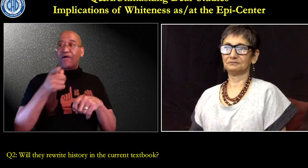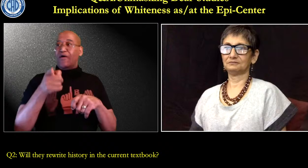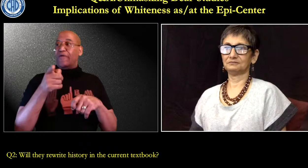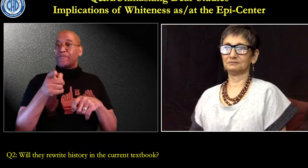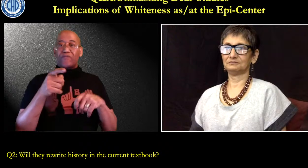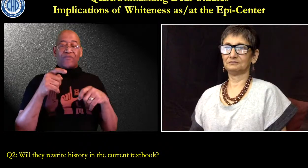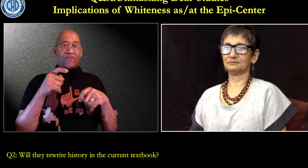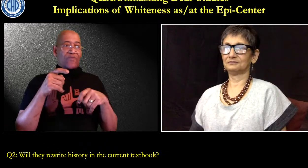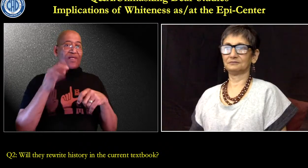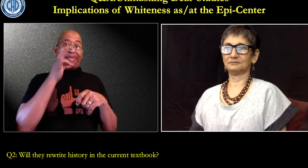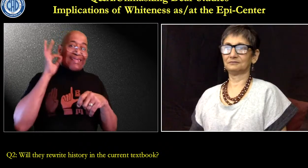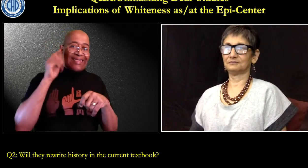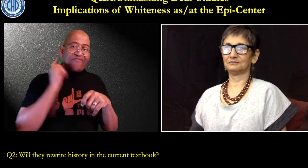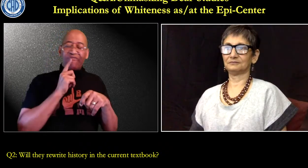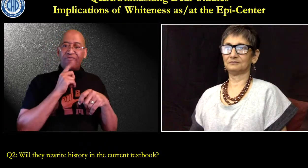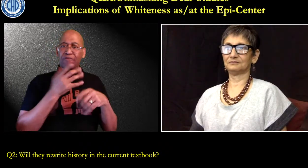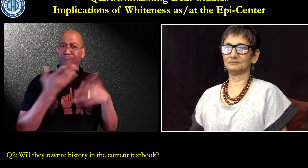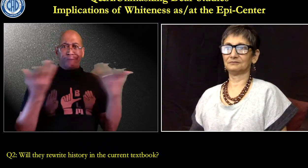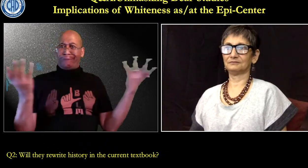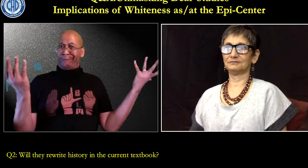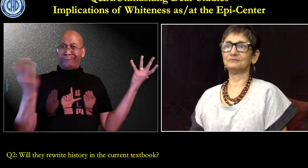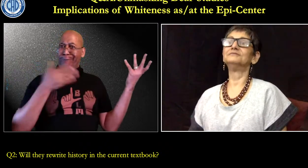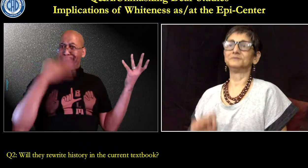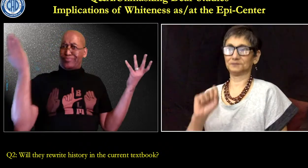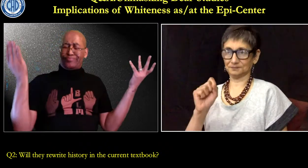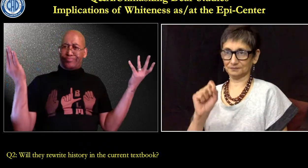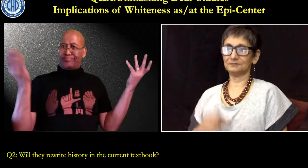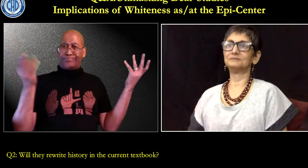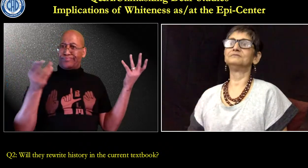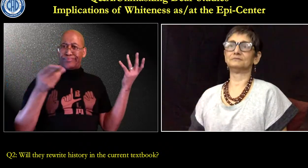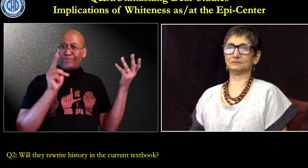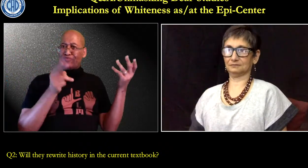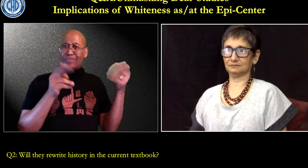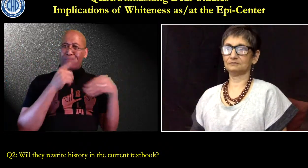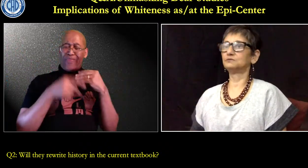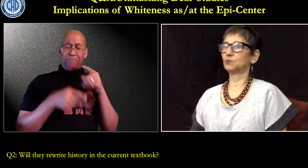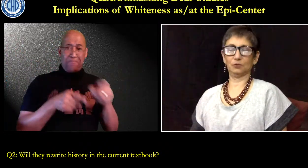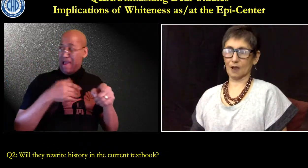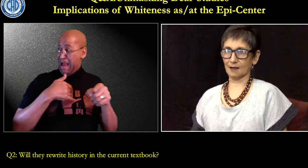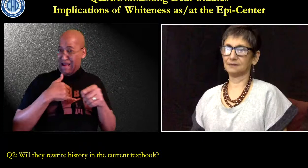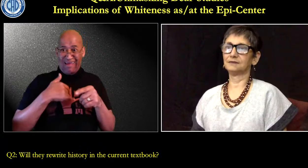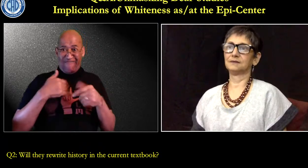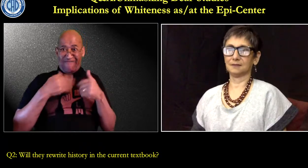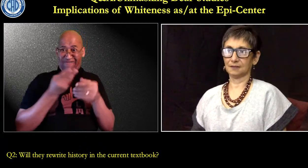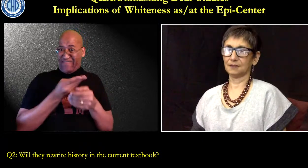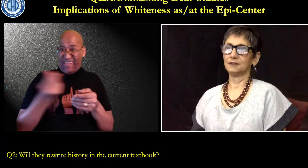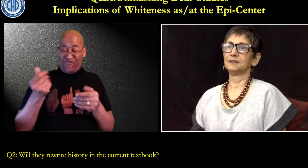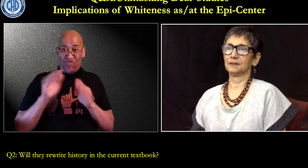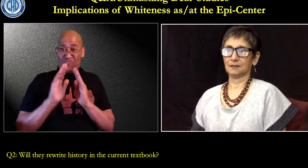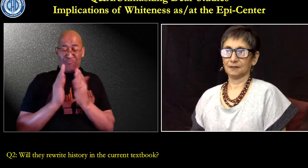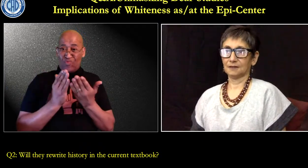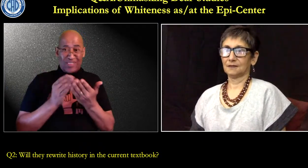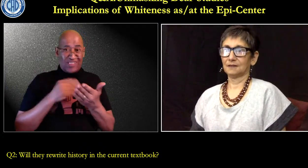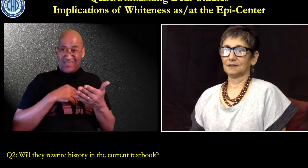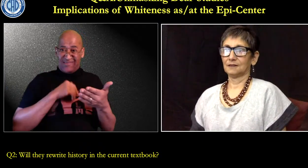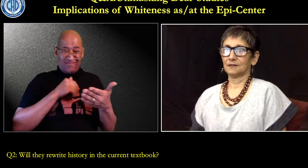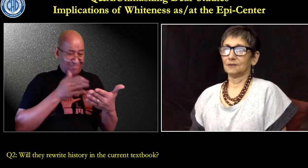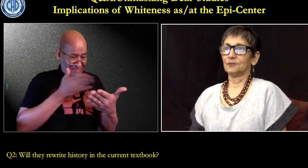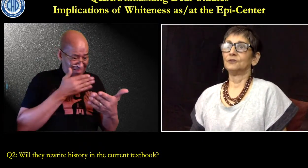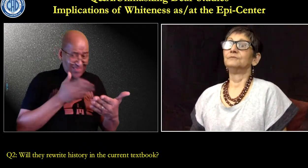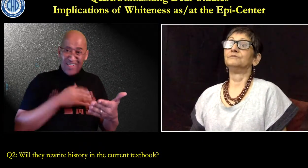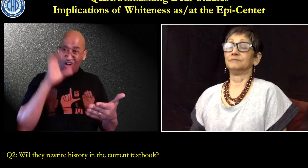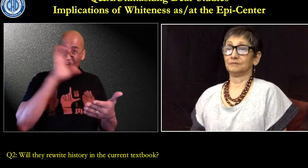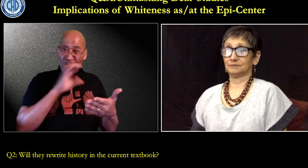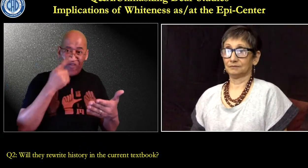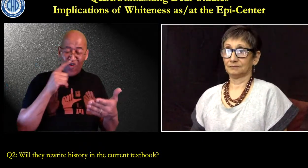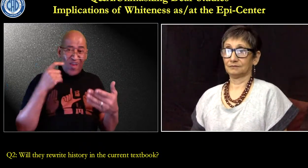But the Spanish, Indian, Native American, it's gone. The history is not there. There's